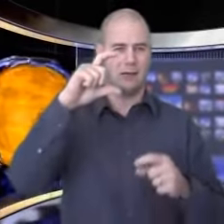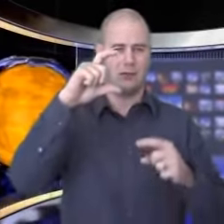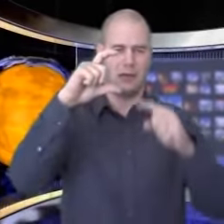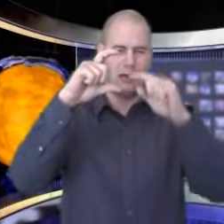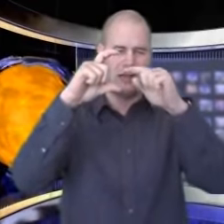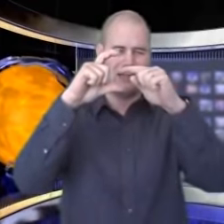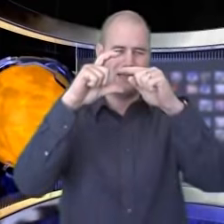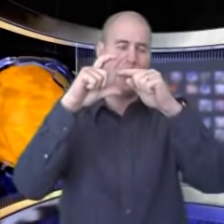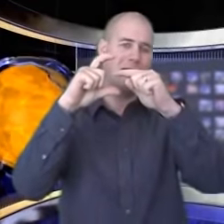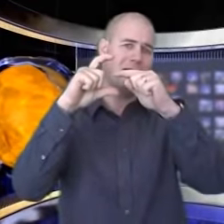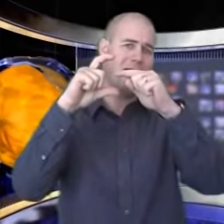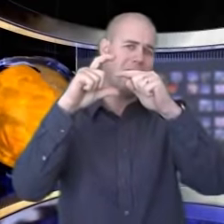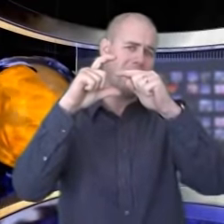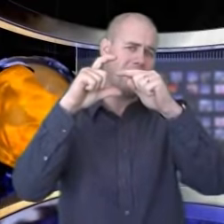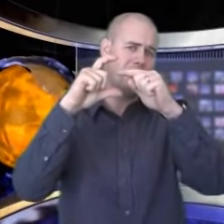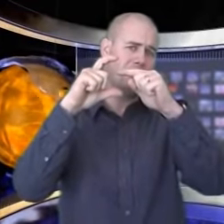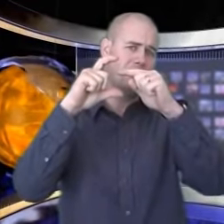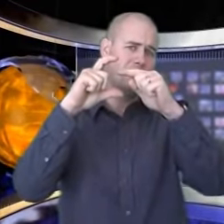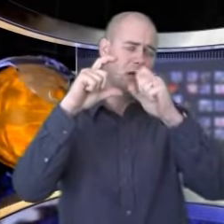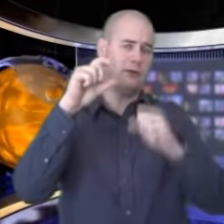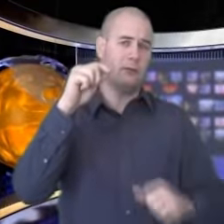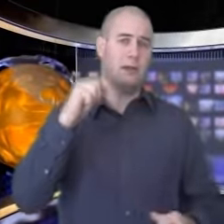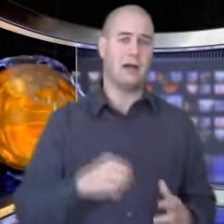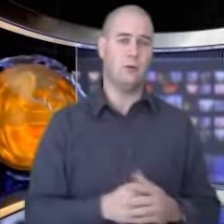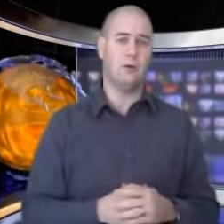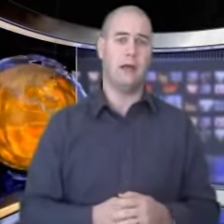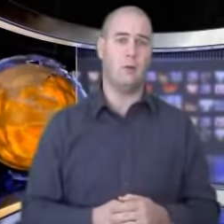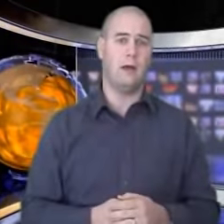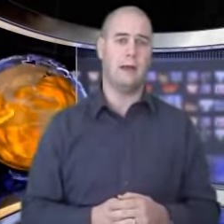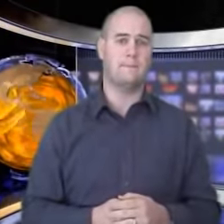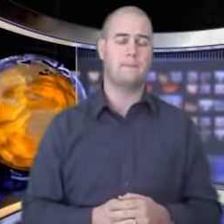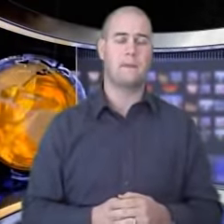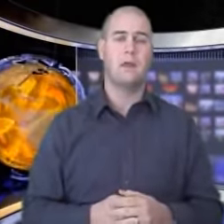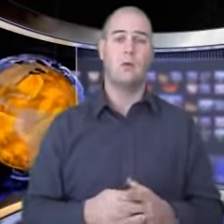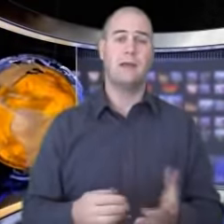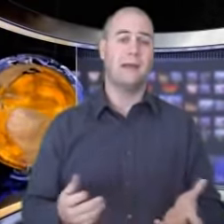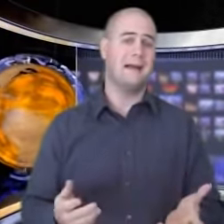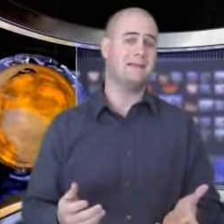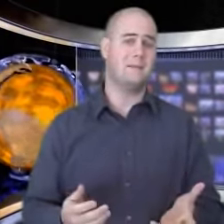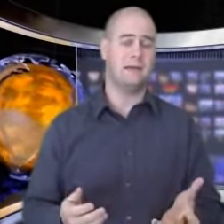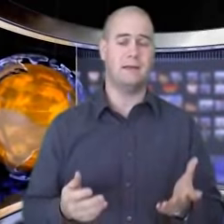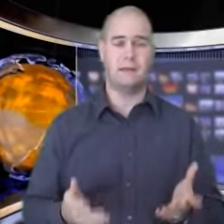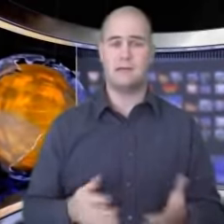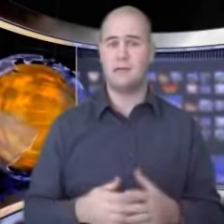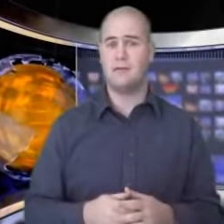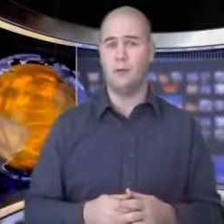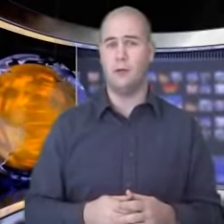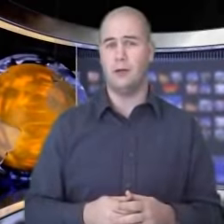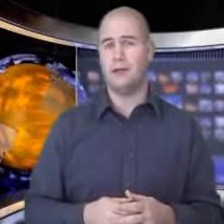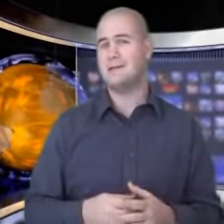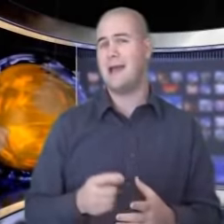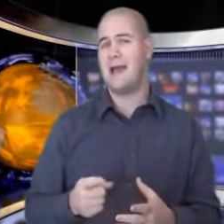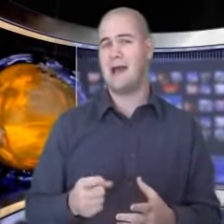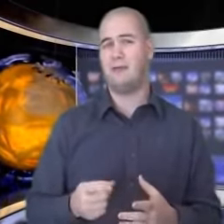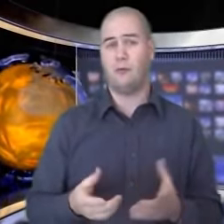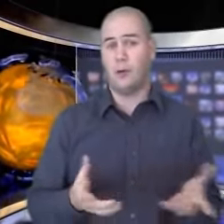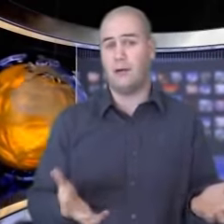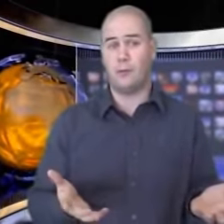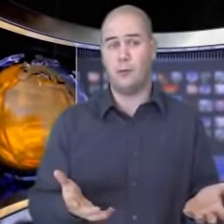that exactly half of the block of wood got wet. We could estimate the density of the wood is half of whatever we put it